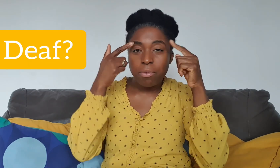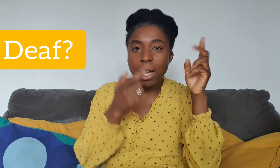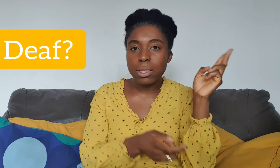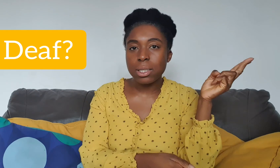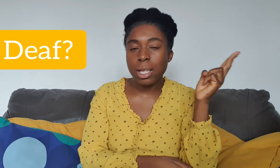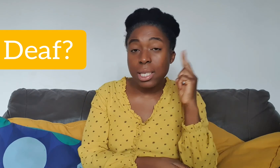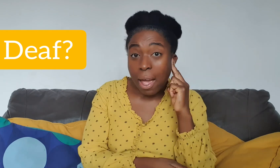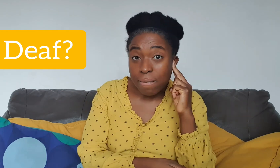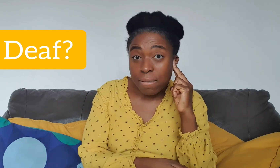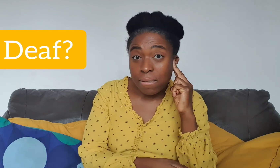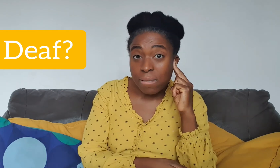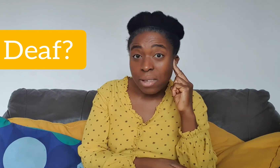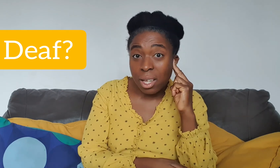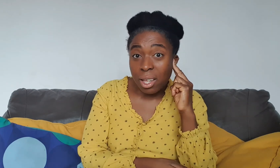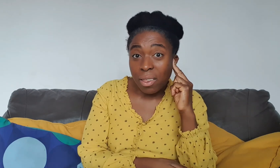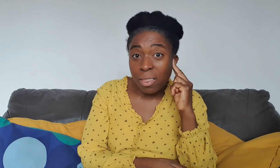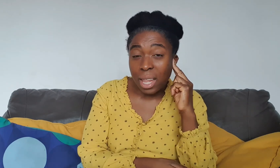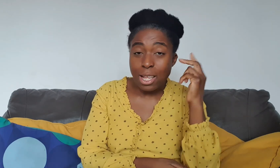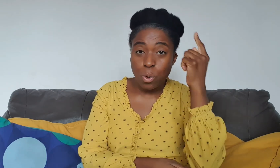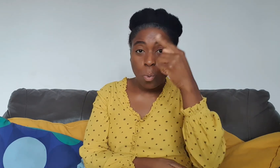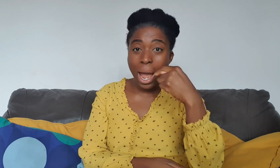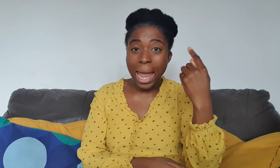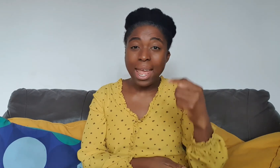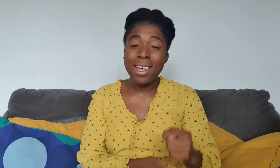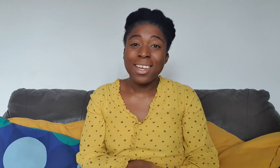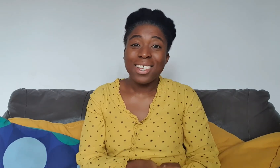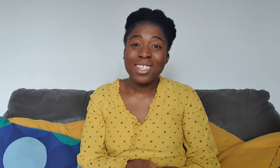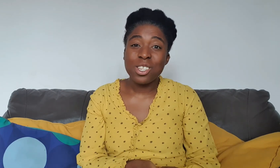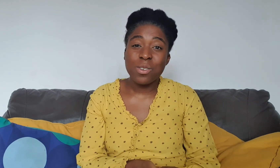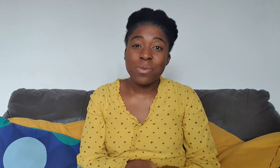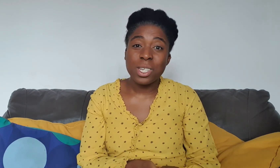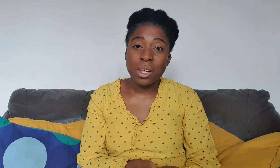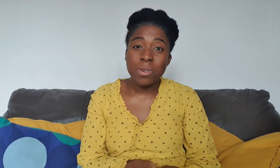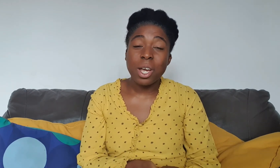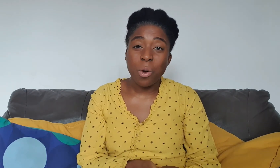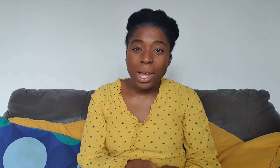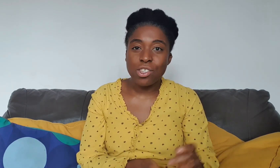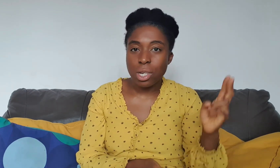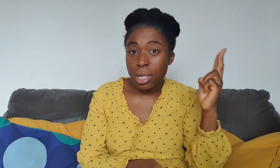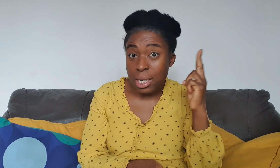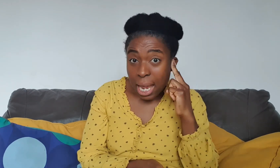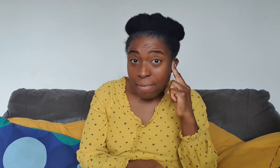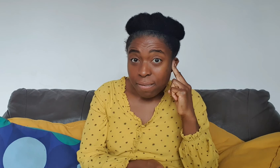eyebrows. That's a way to denote a question.